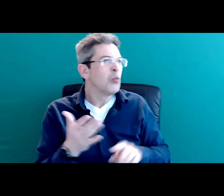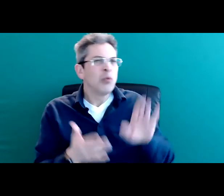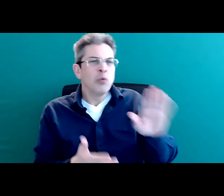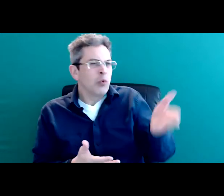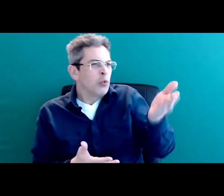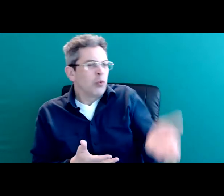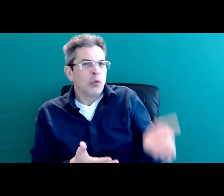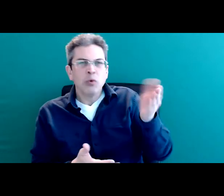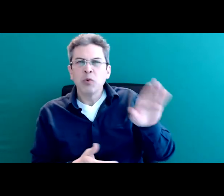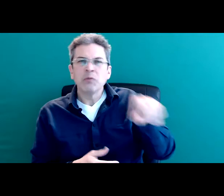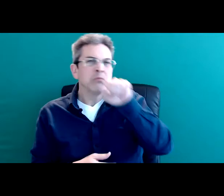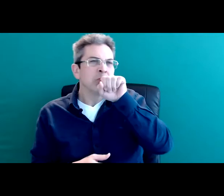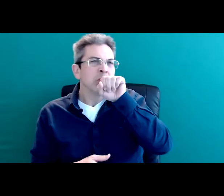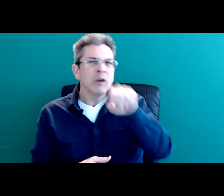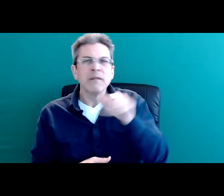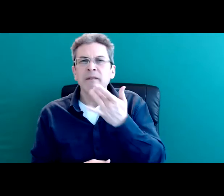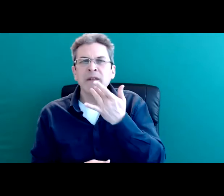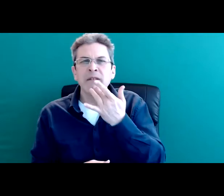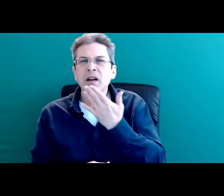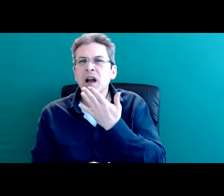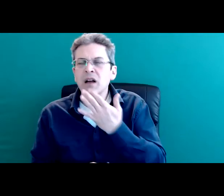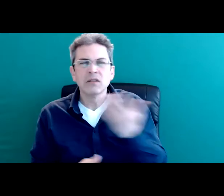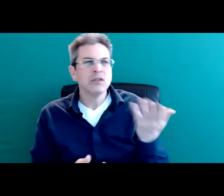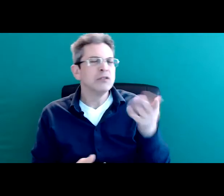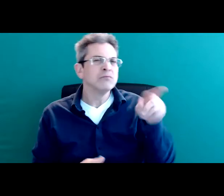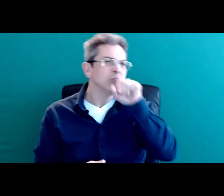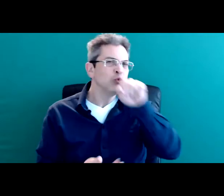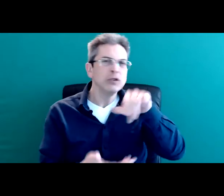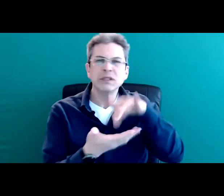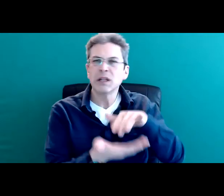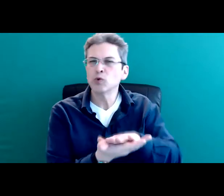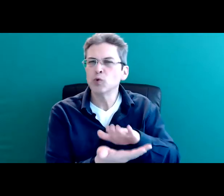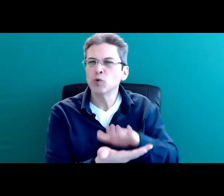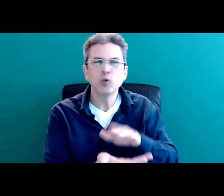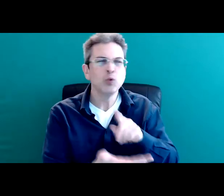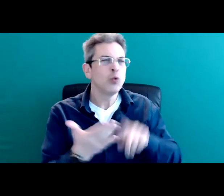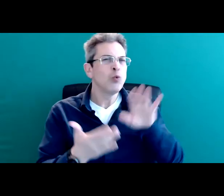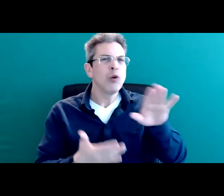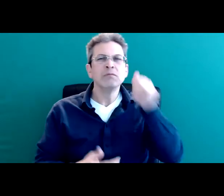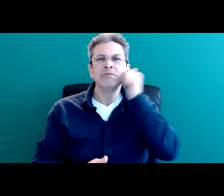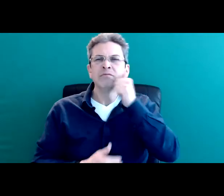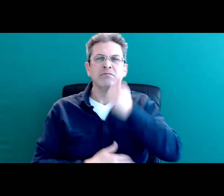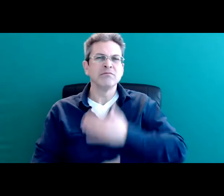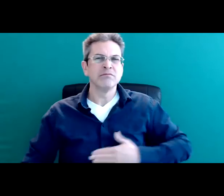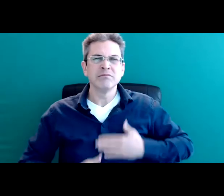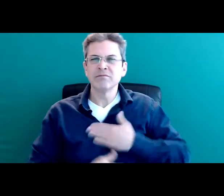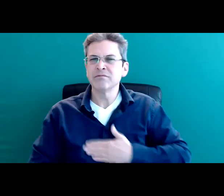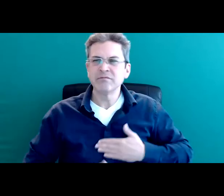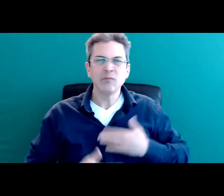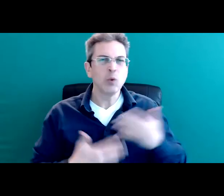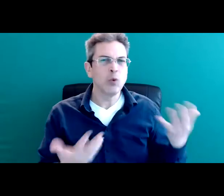What was their favorite subject in school? What did they like to do on a daily basis? These stories of disabled death didn't